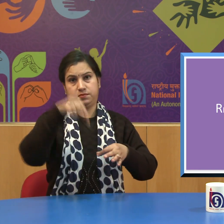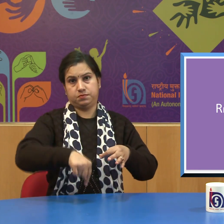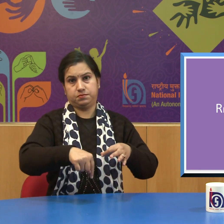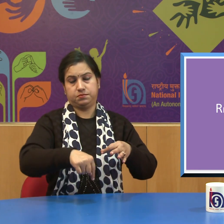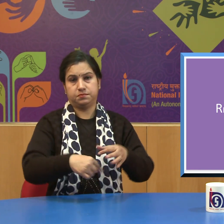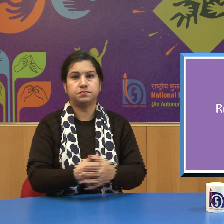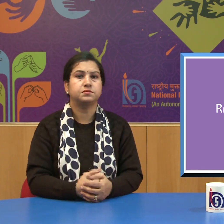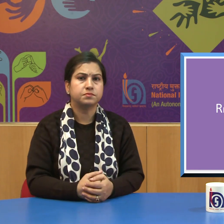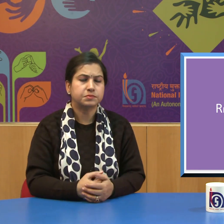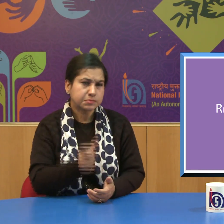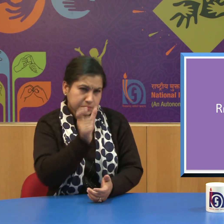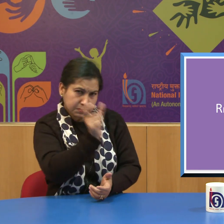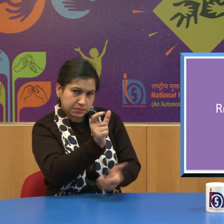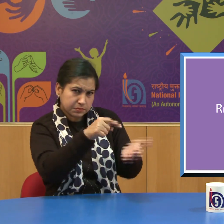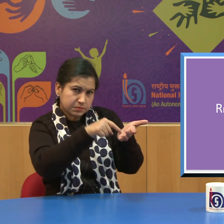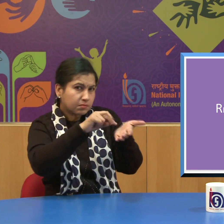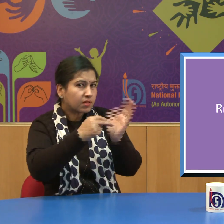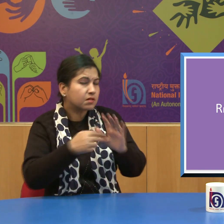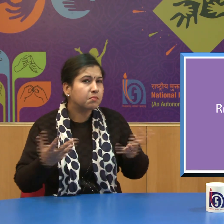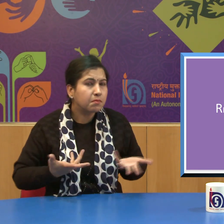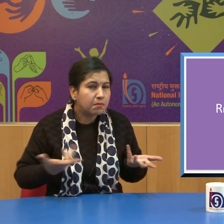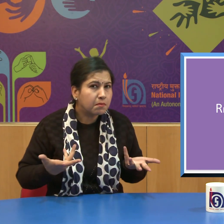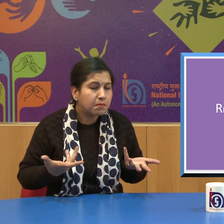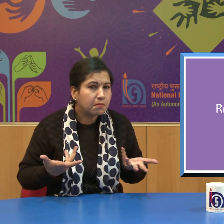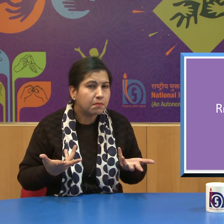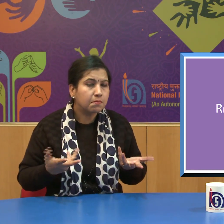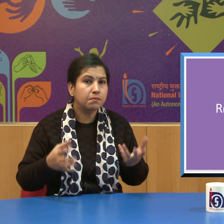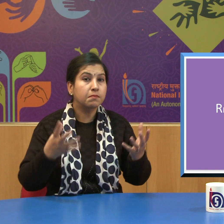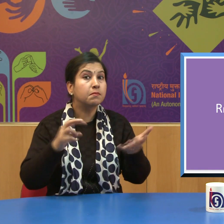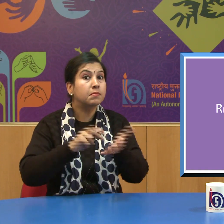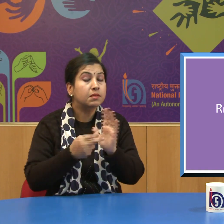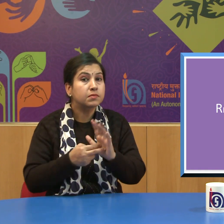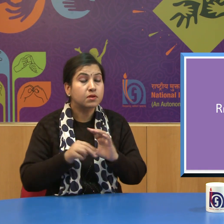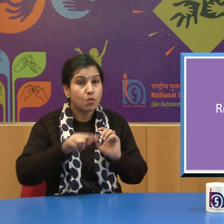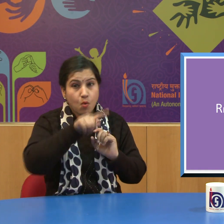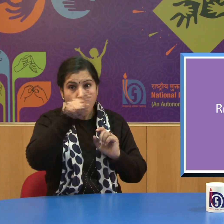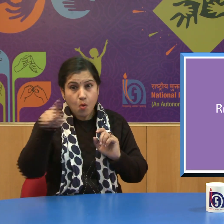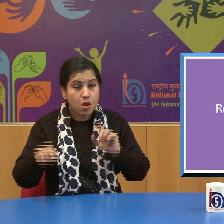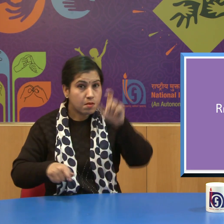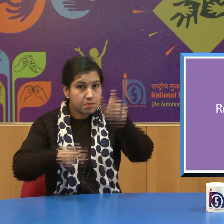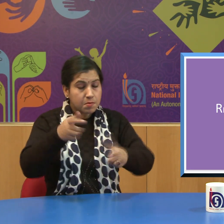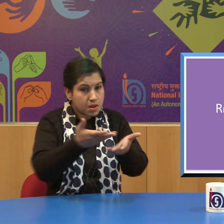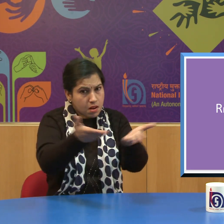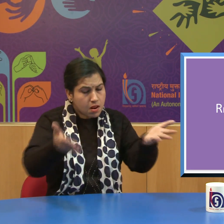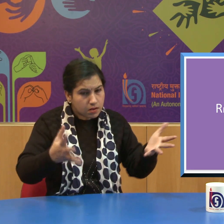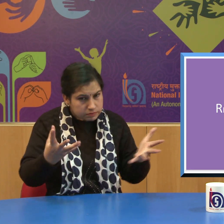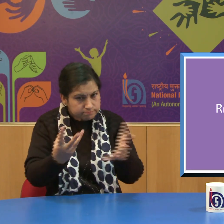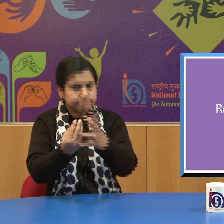A resistance movement is an organized effort by the people of a country